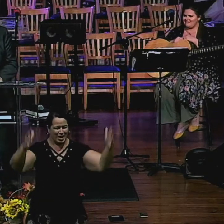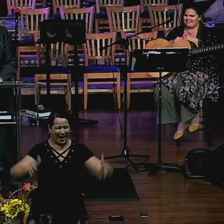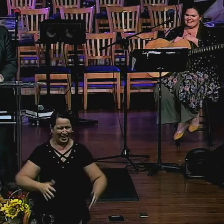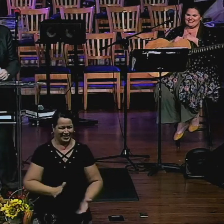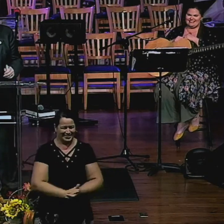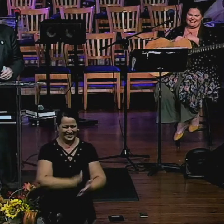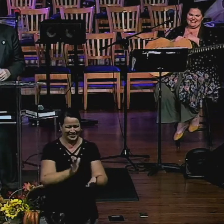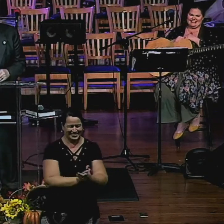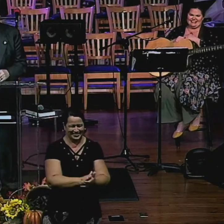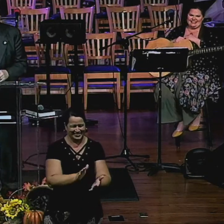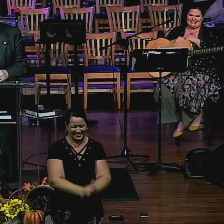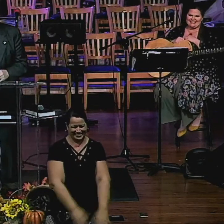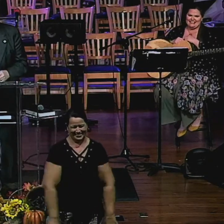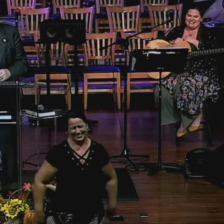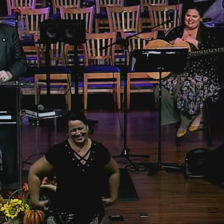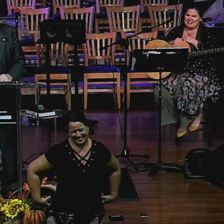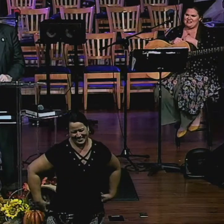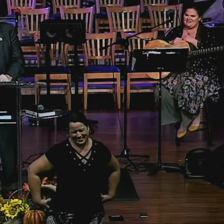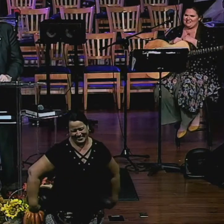anyhow, amen.